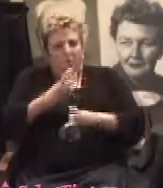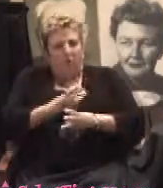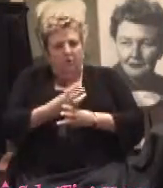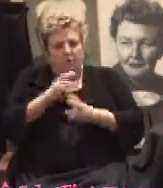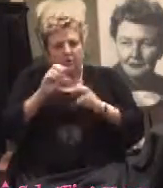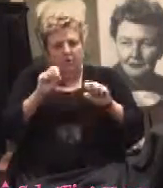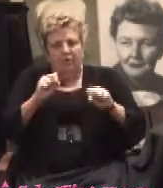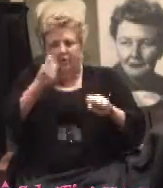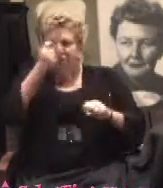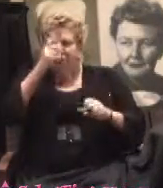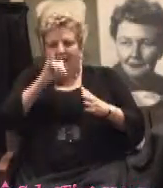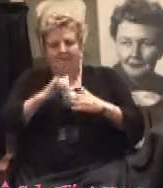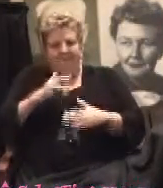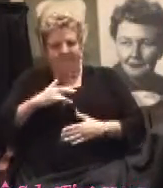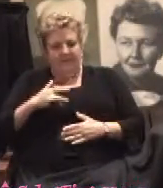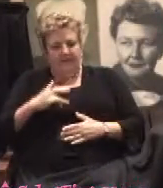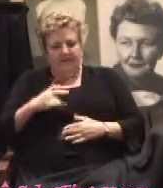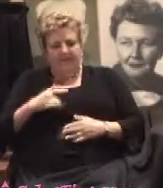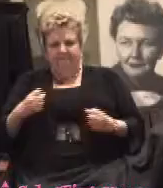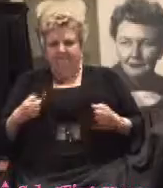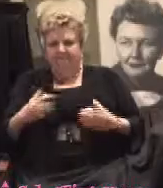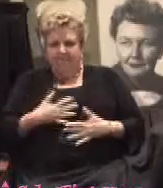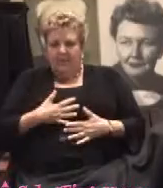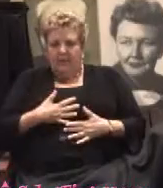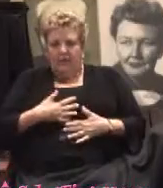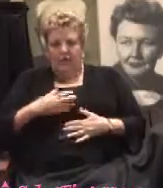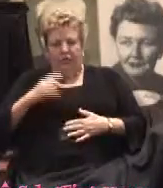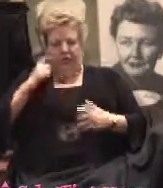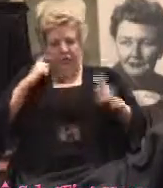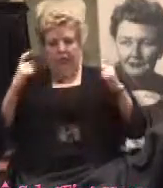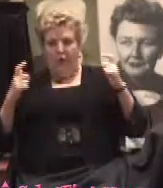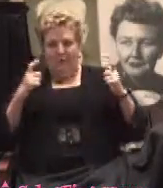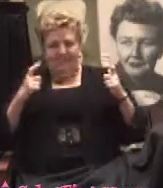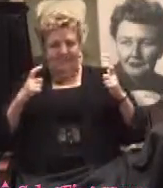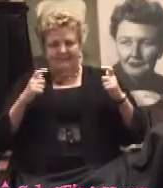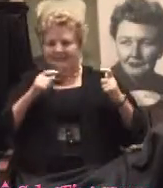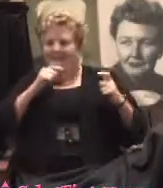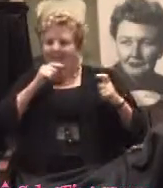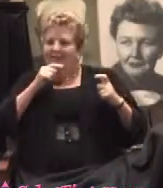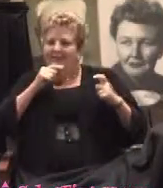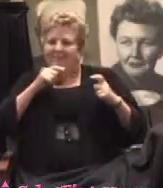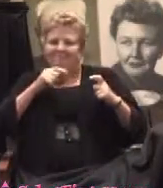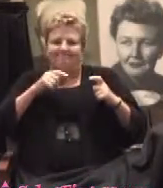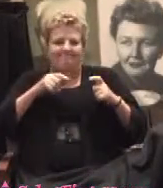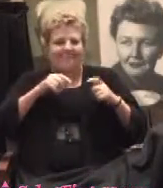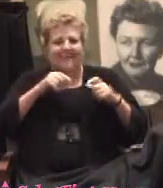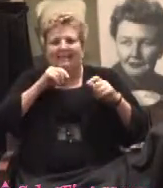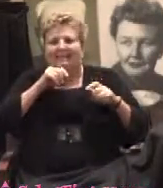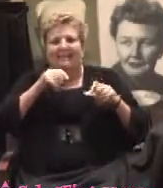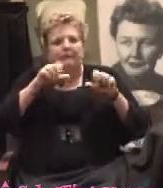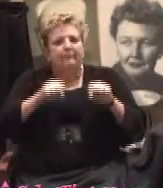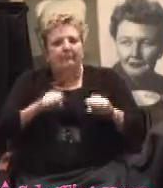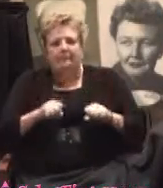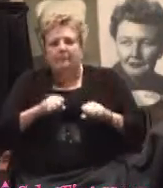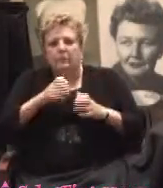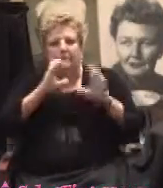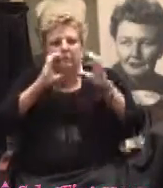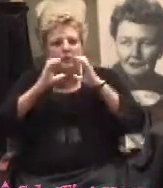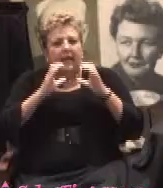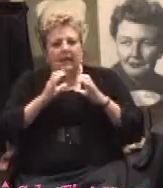the arrogance, the fear, the inability to communicate even a little bit about what was happening in my